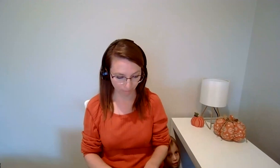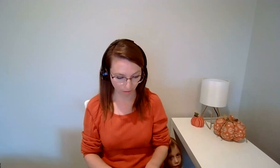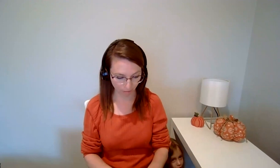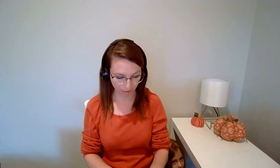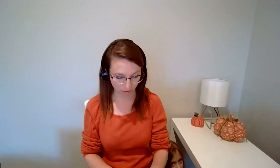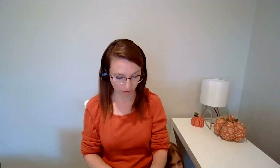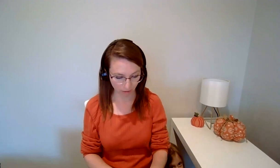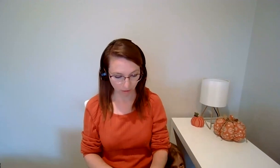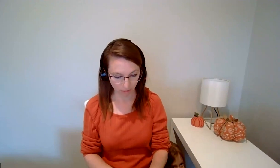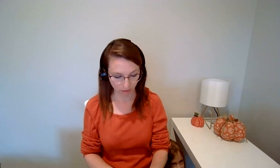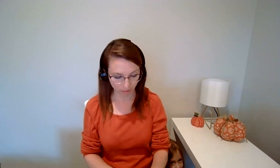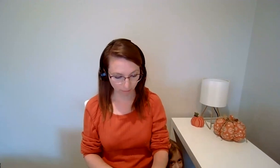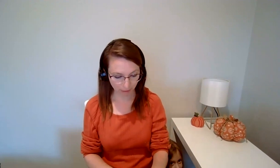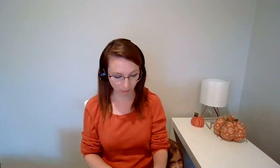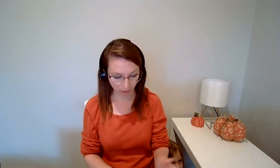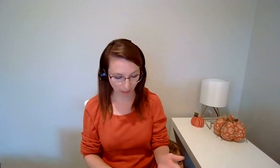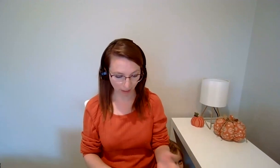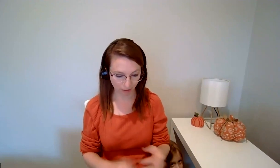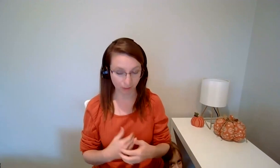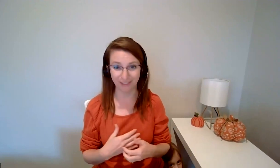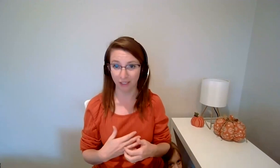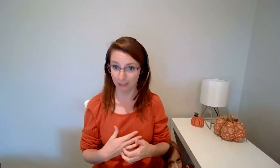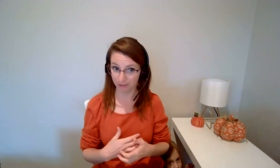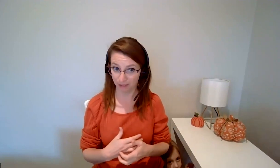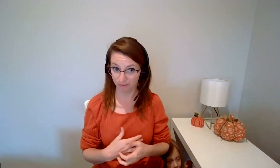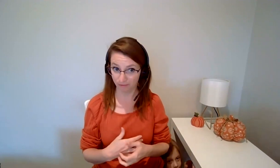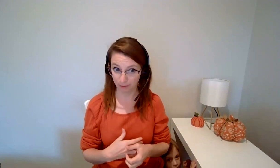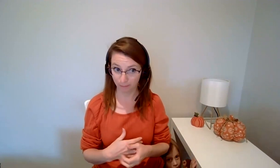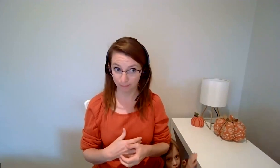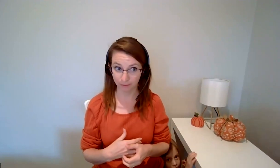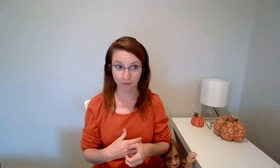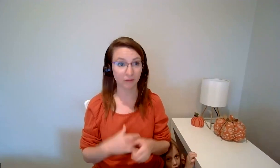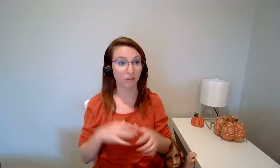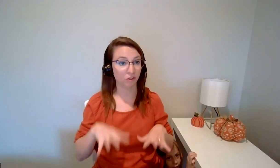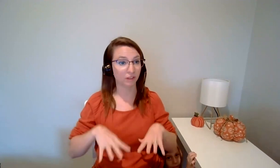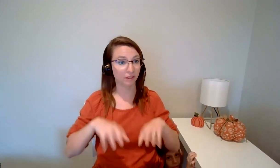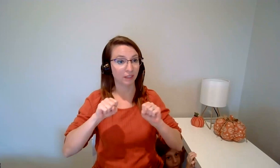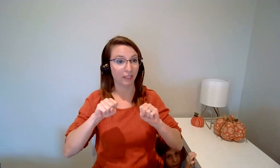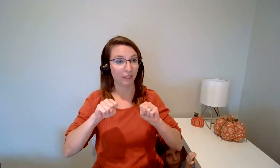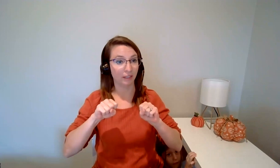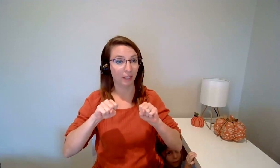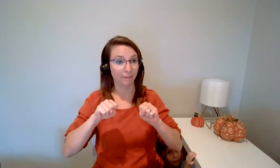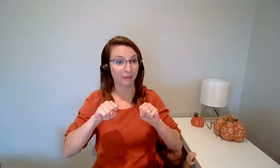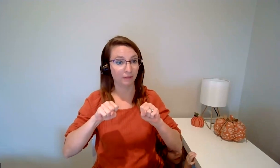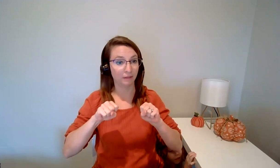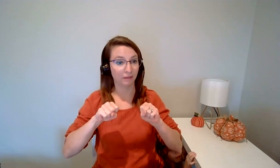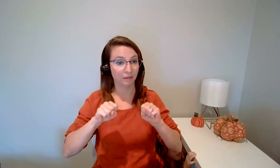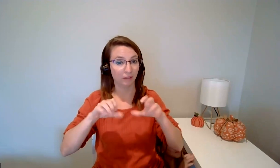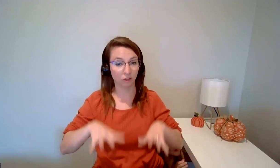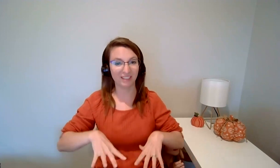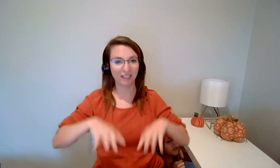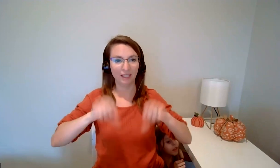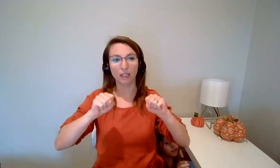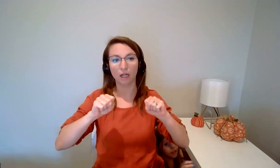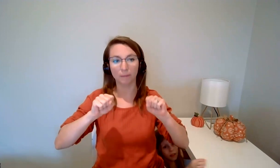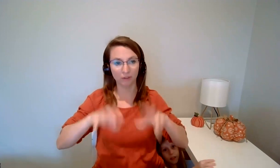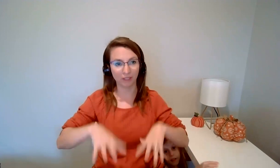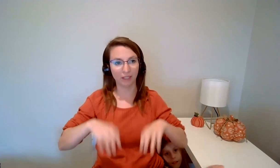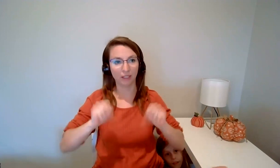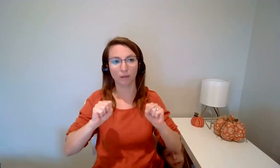All right. Now some people have adopted family members, so you're just going to sign adopt. Like you're taking up